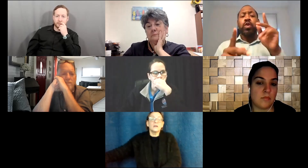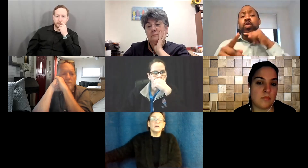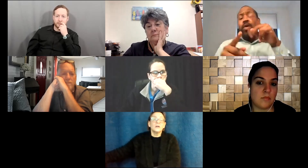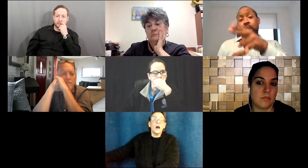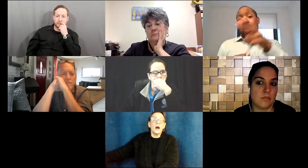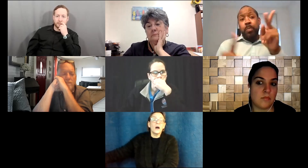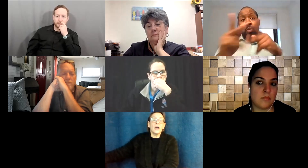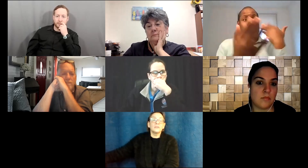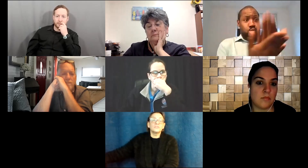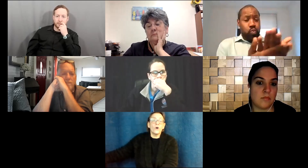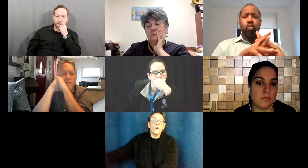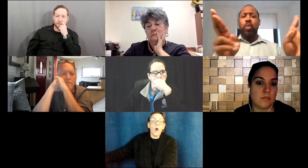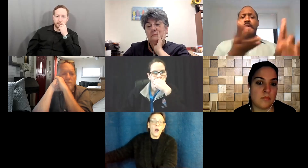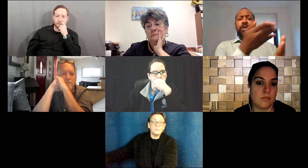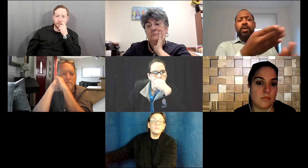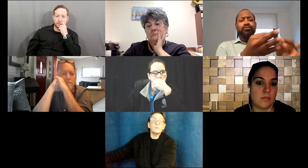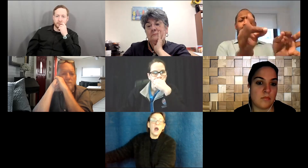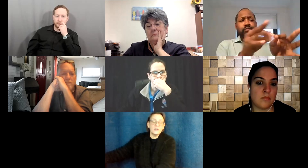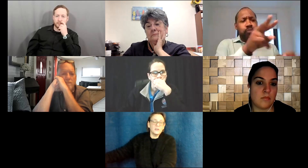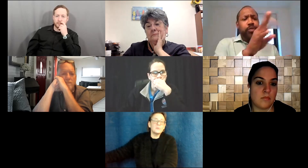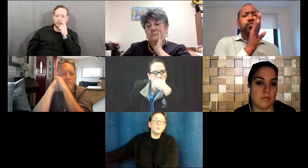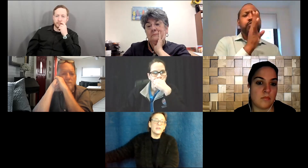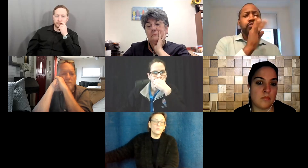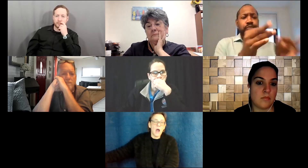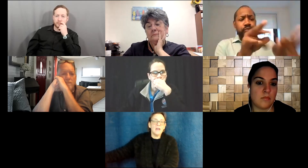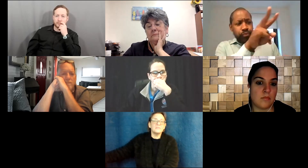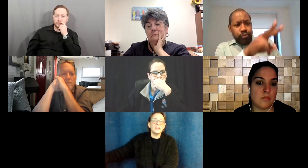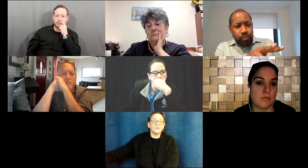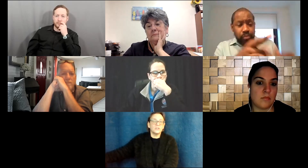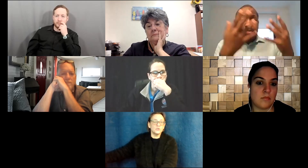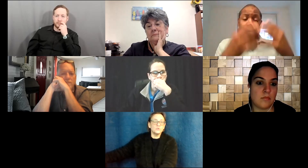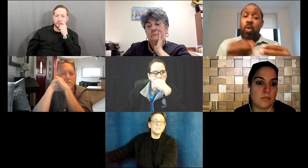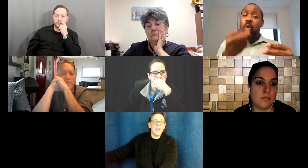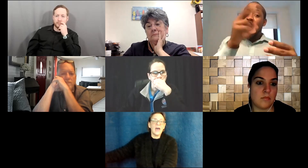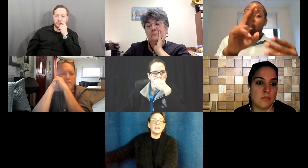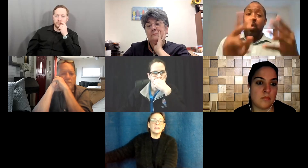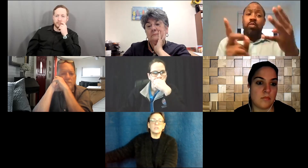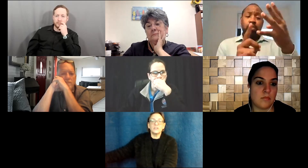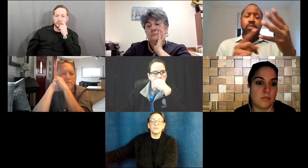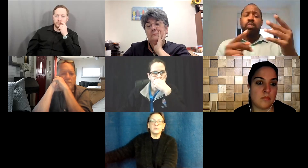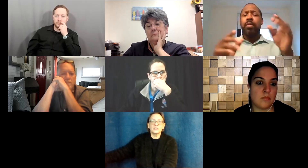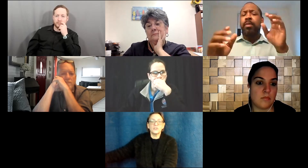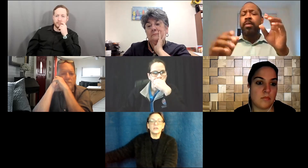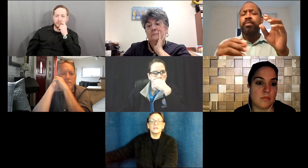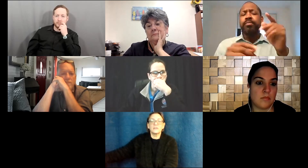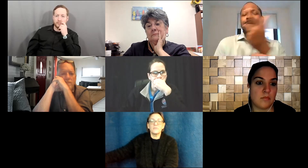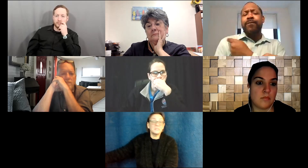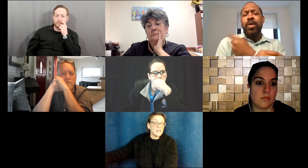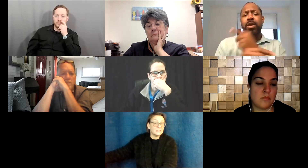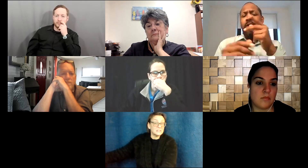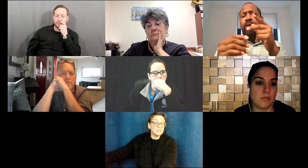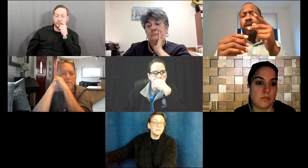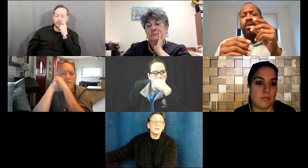iPads. And so hard of hearing people, when they arrive, they could use that and it would hear the person talking and